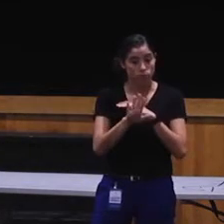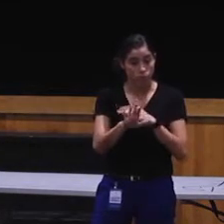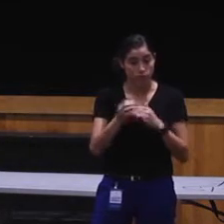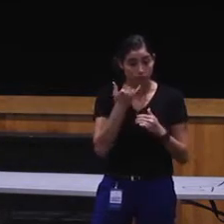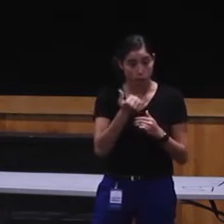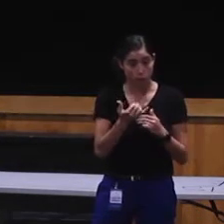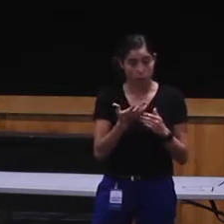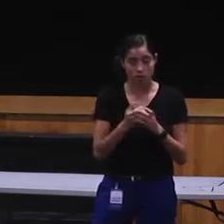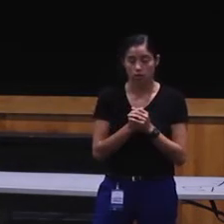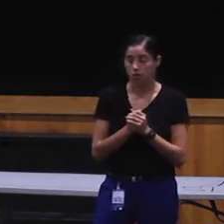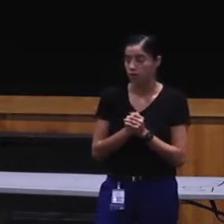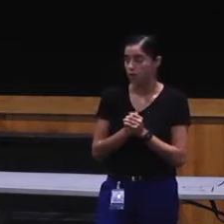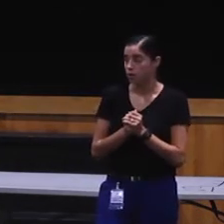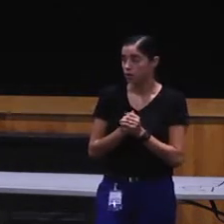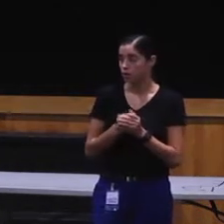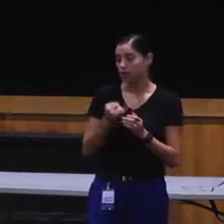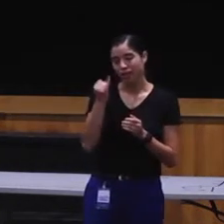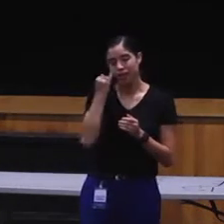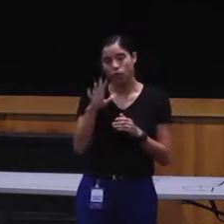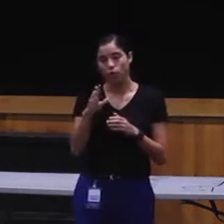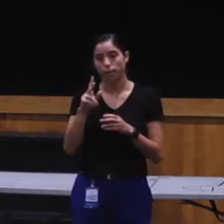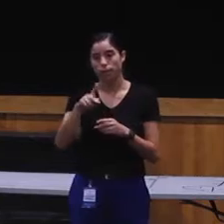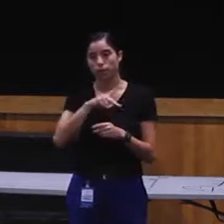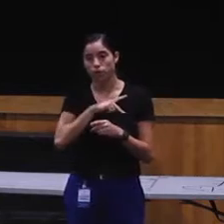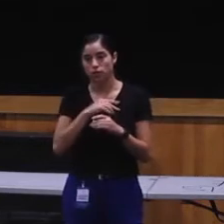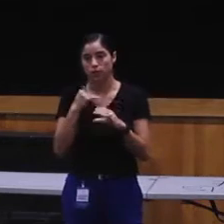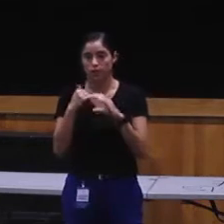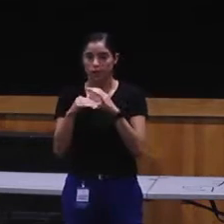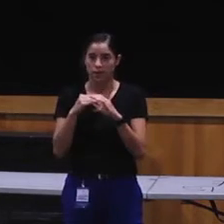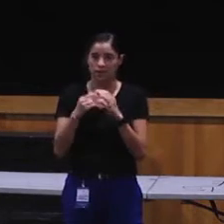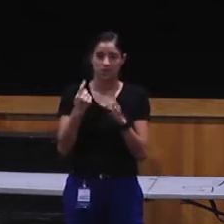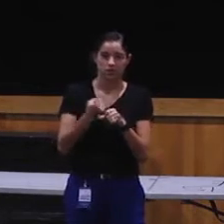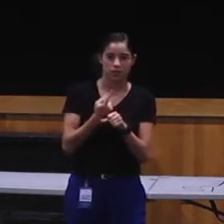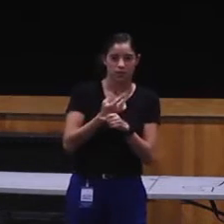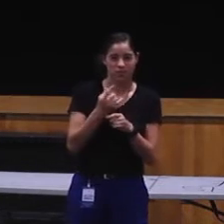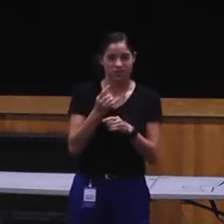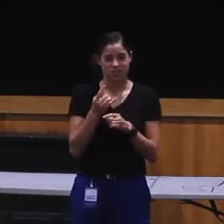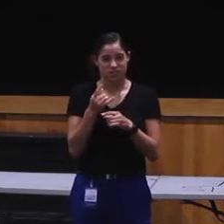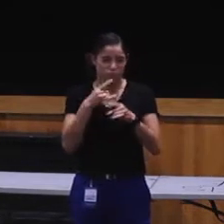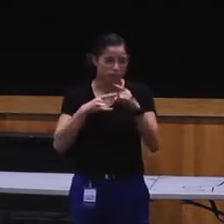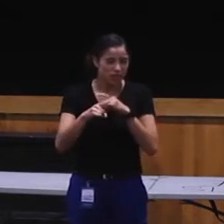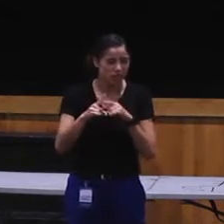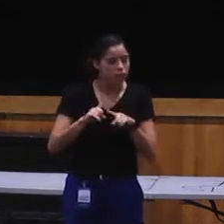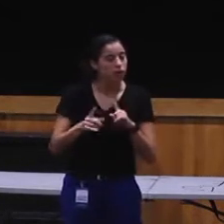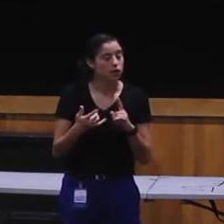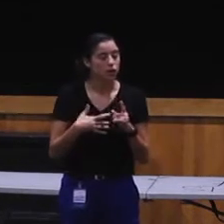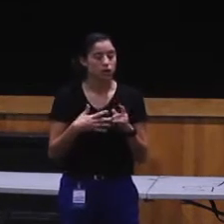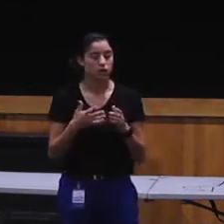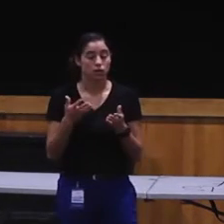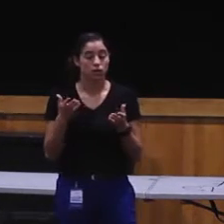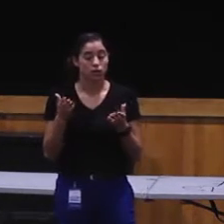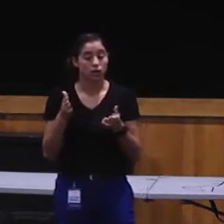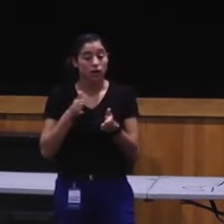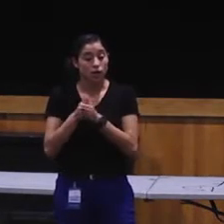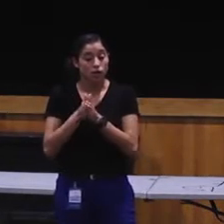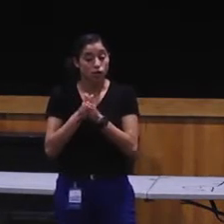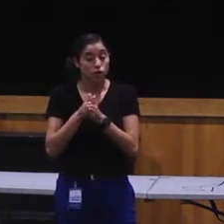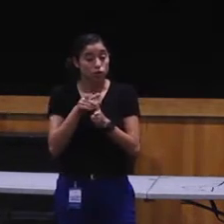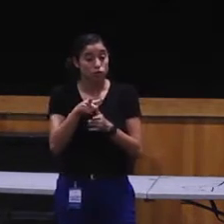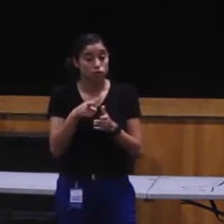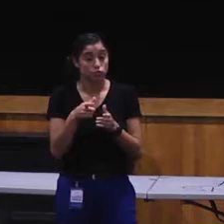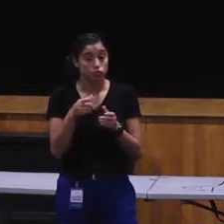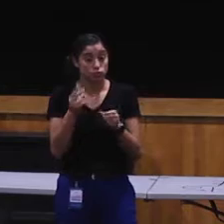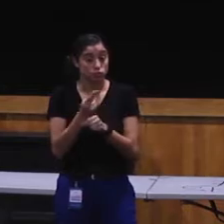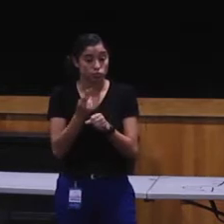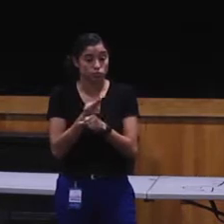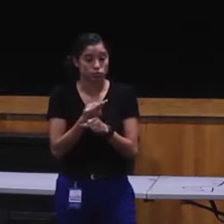personal email address in some things, and if you put your personal email address for the Frontline app, I would encourage you to use your SCPS, because that's kind of work related and